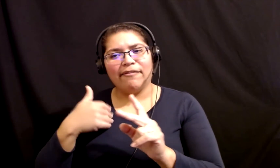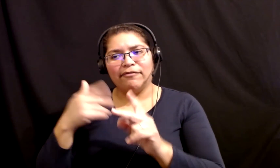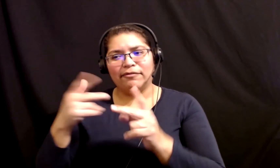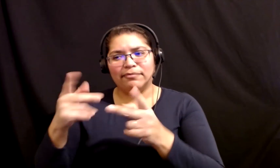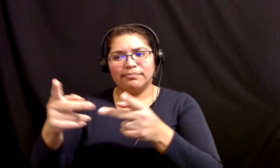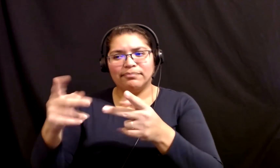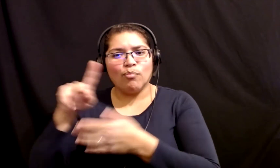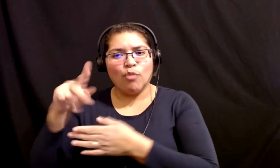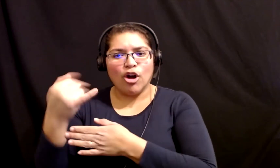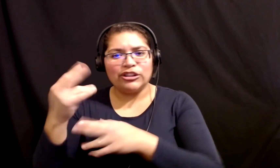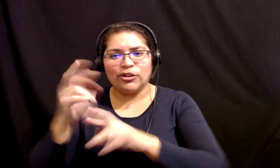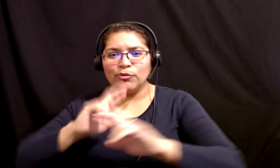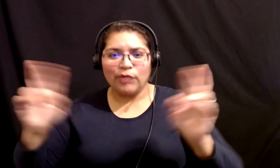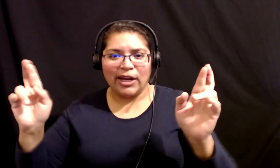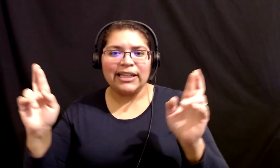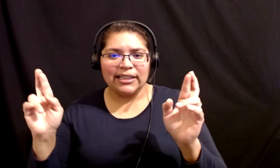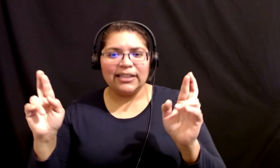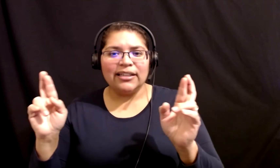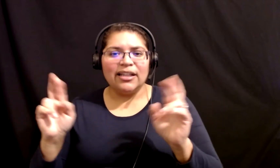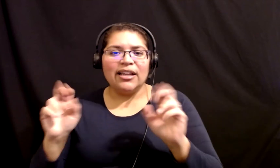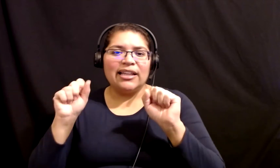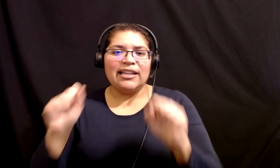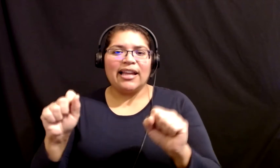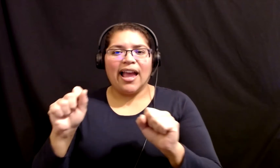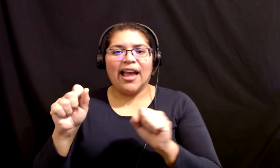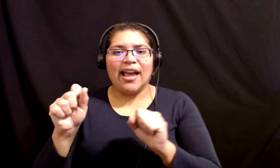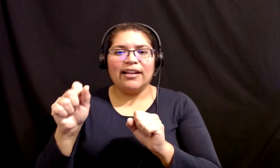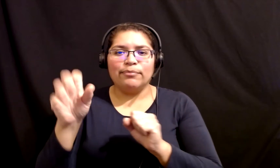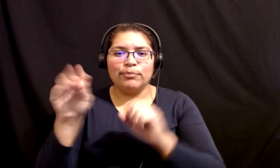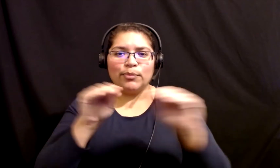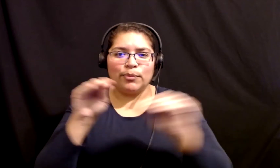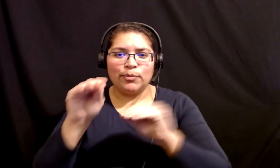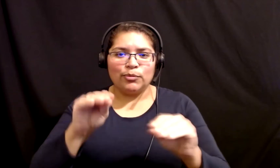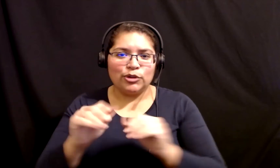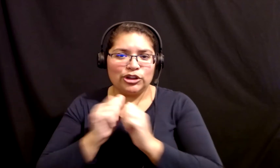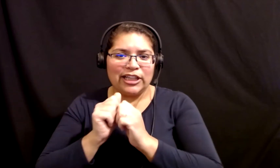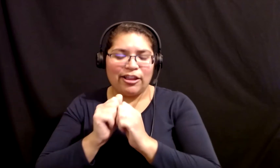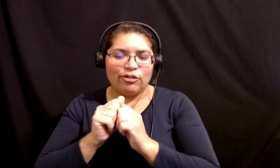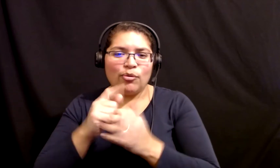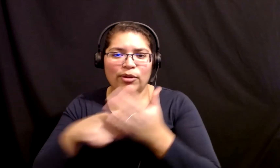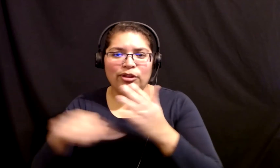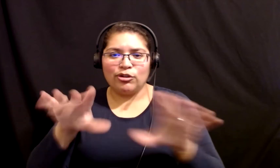projects that it would be great to kind of pull what everybody's doing together.